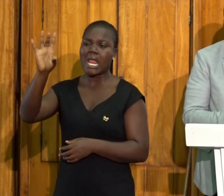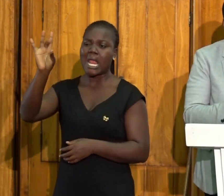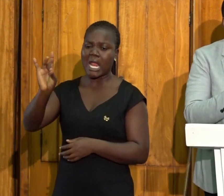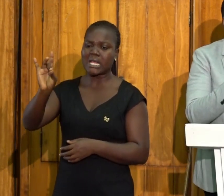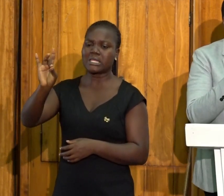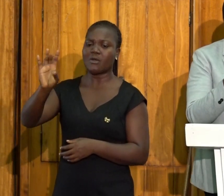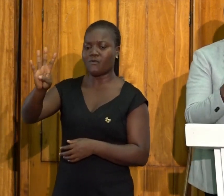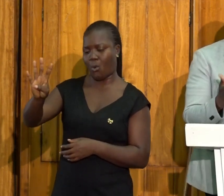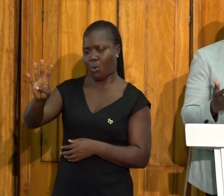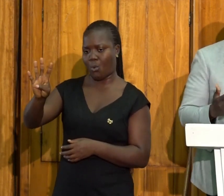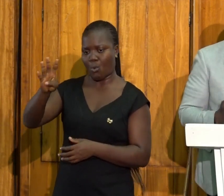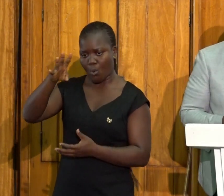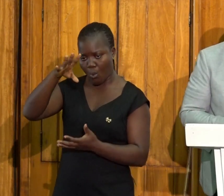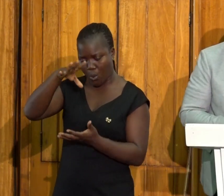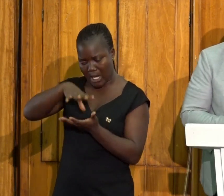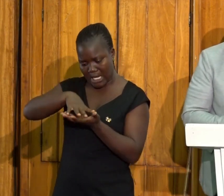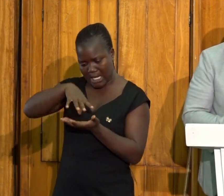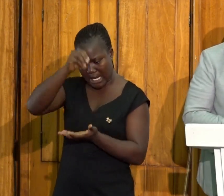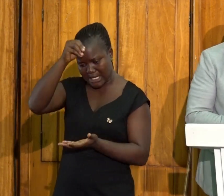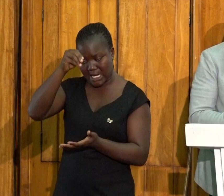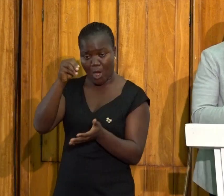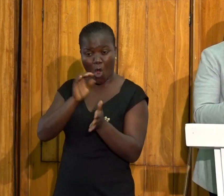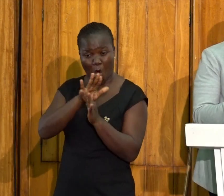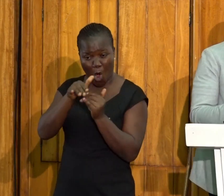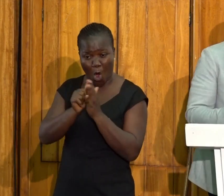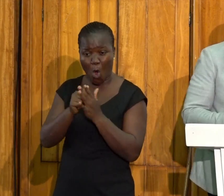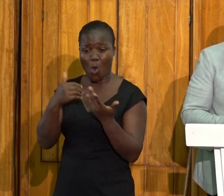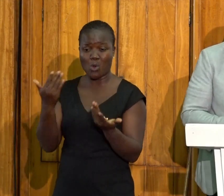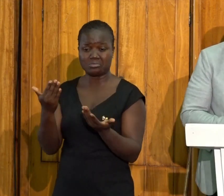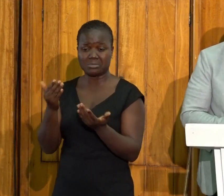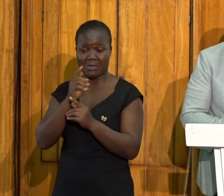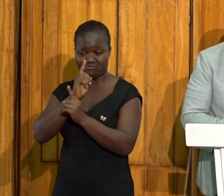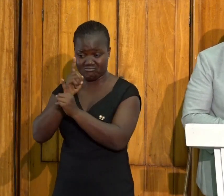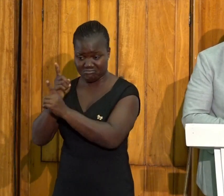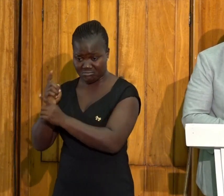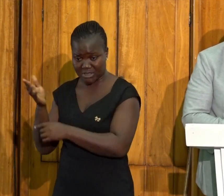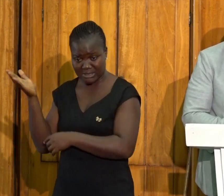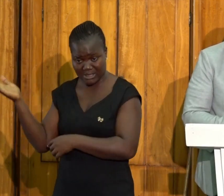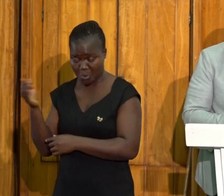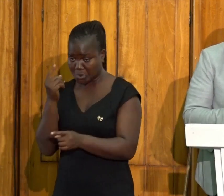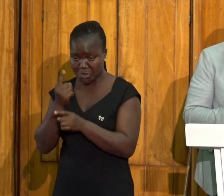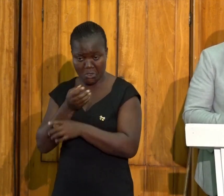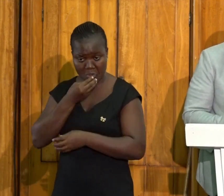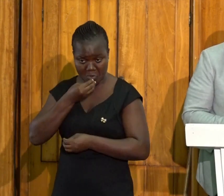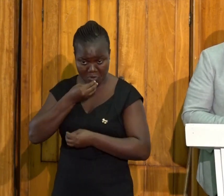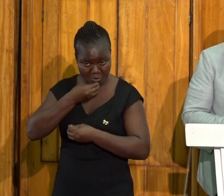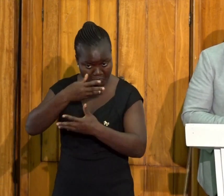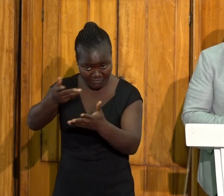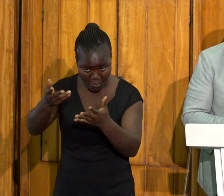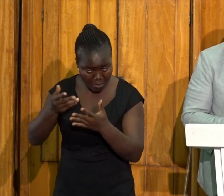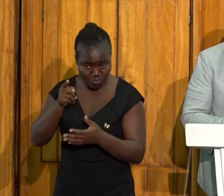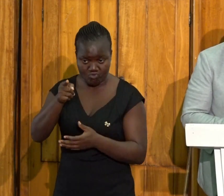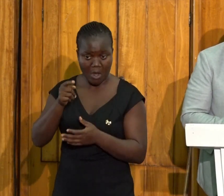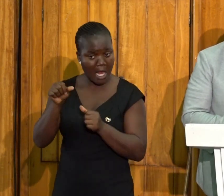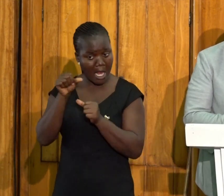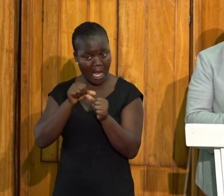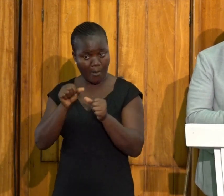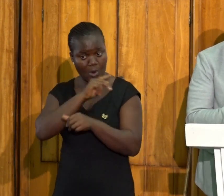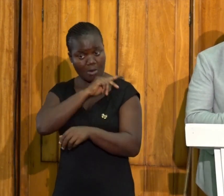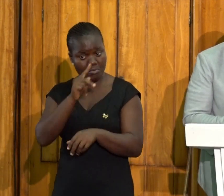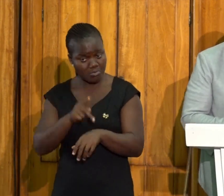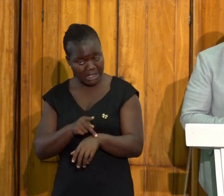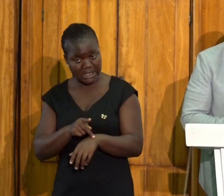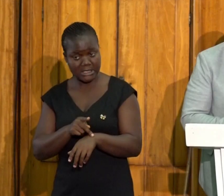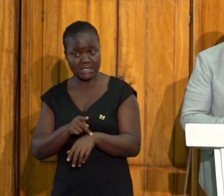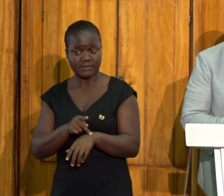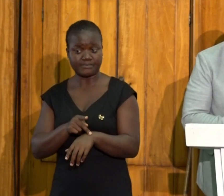And the outcomes are highlighted here, but I'll just highlight that those that actually completed pregnancies on